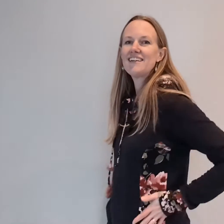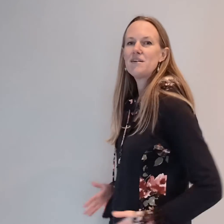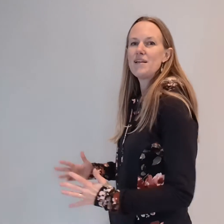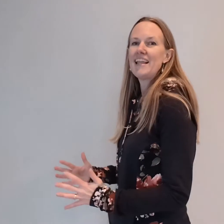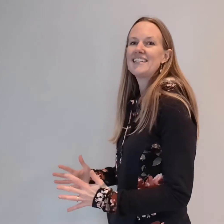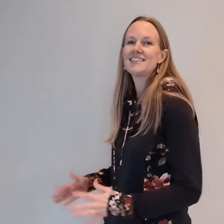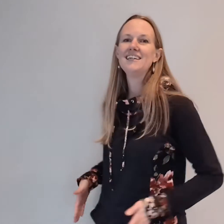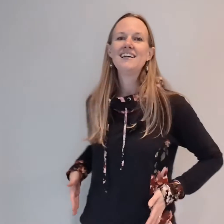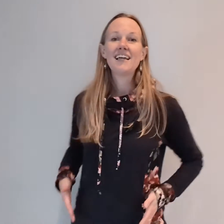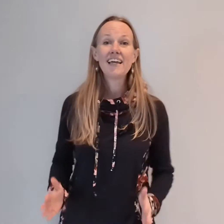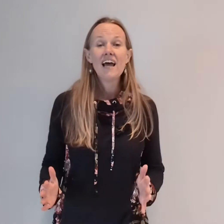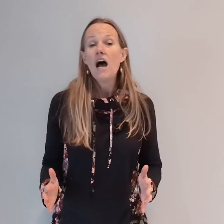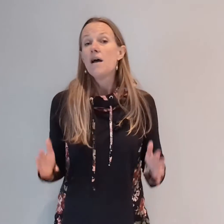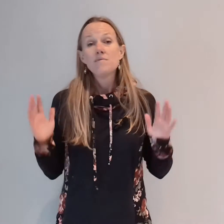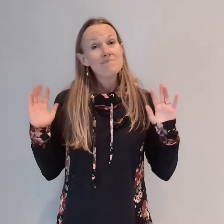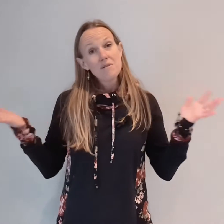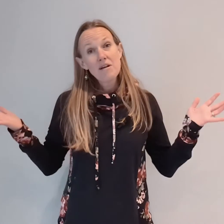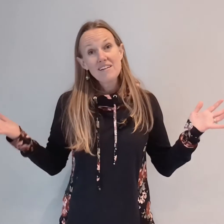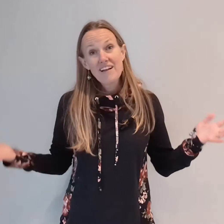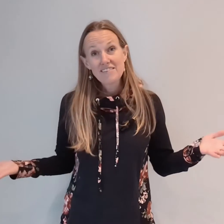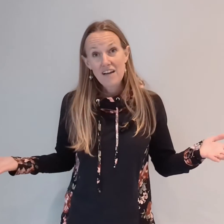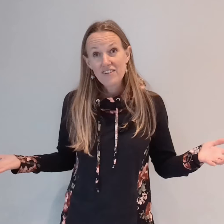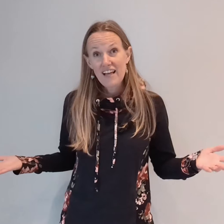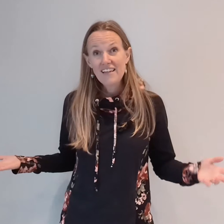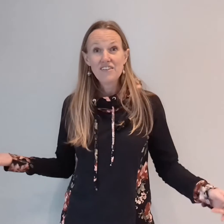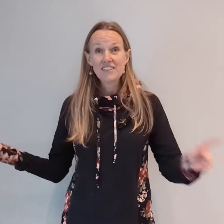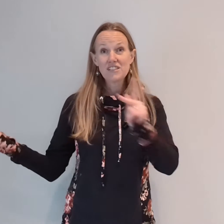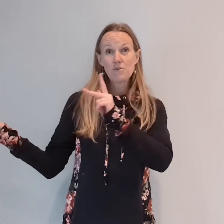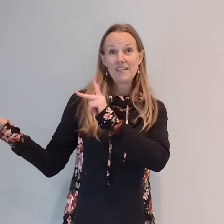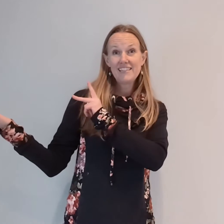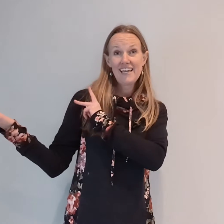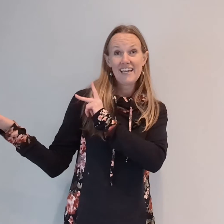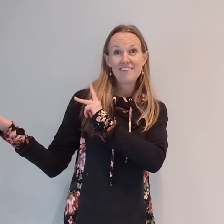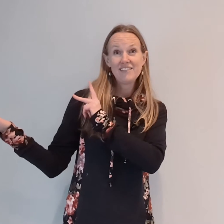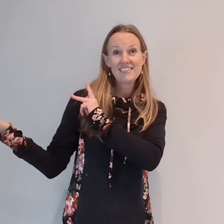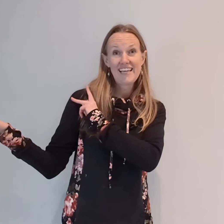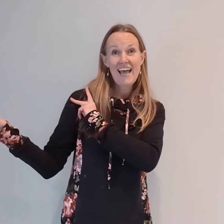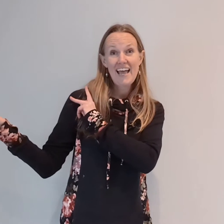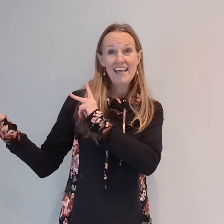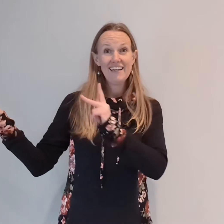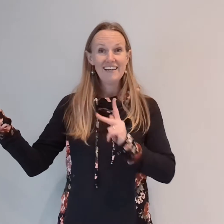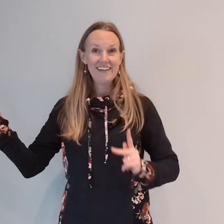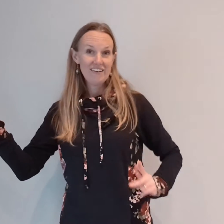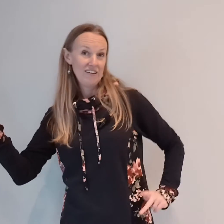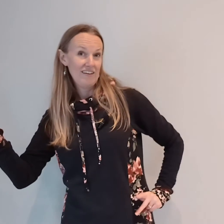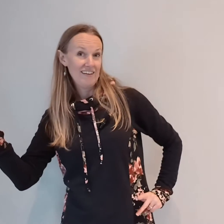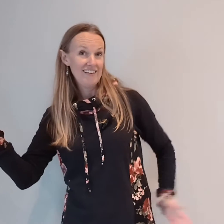clearer, but let. Okay, you might not even have time for let. You can just go right to king, which is a K,